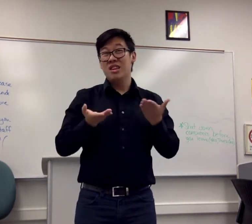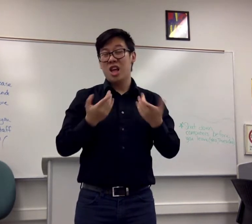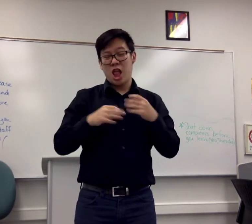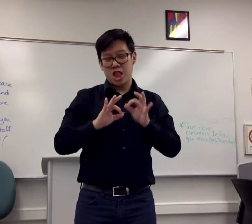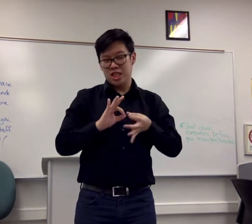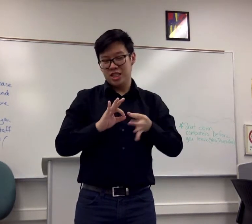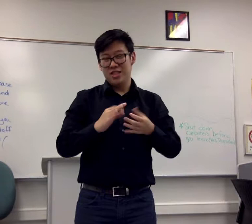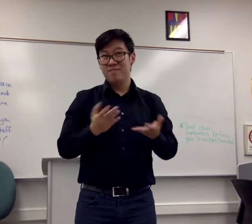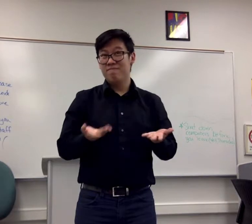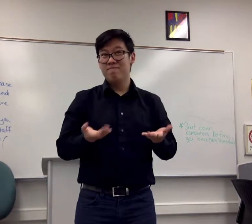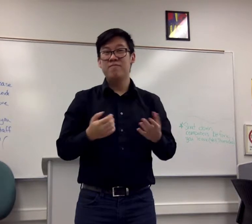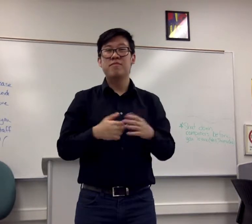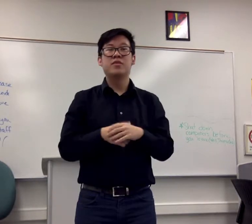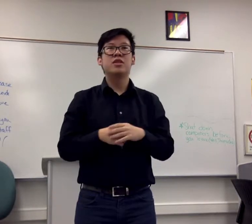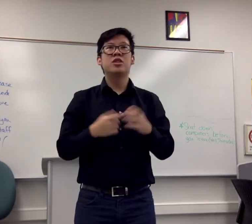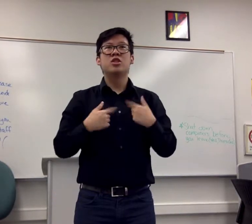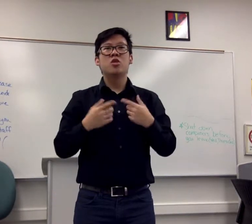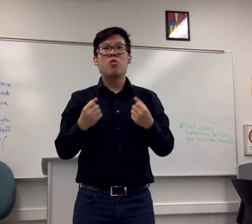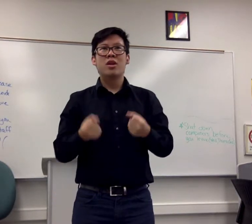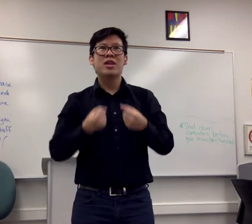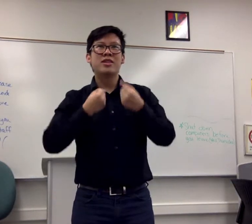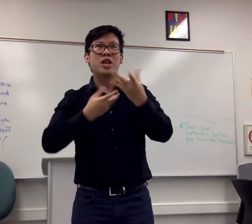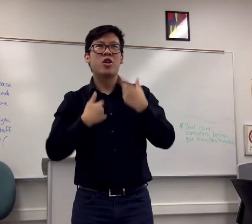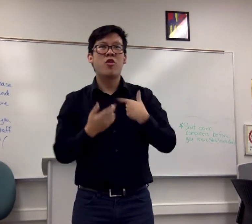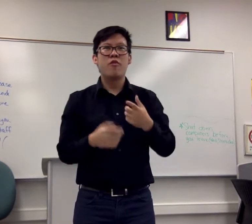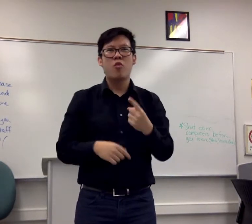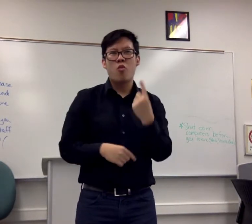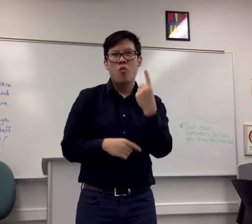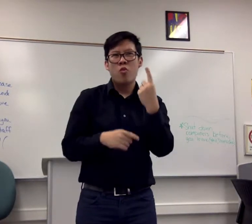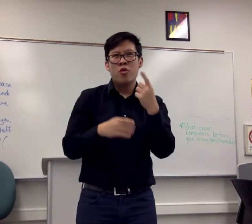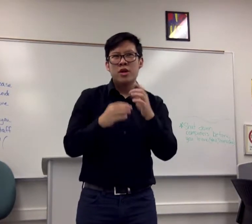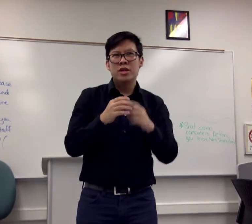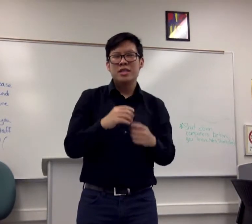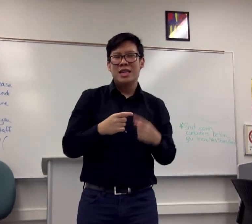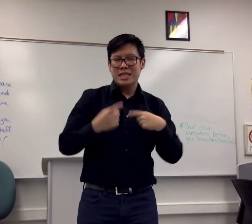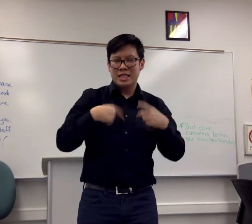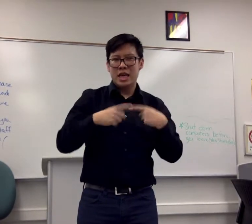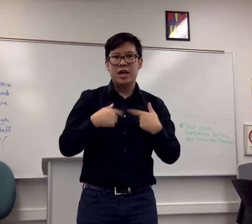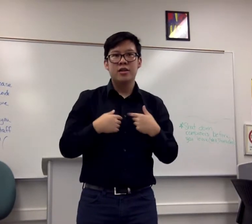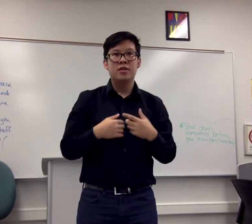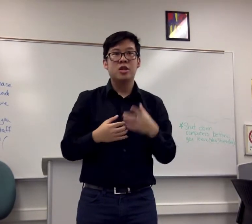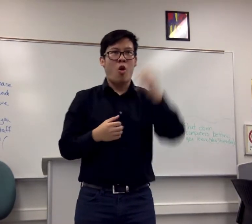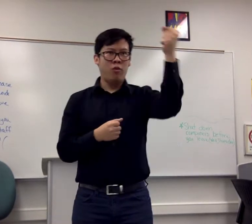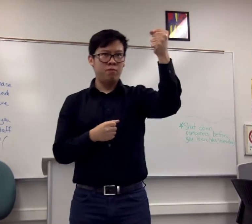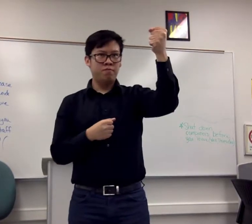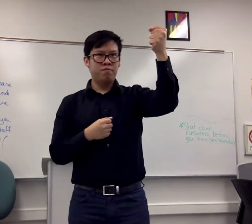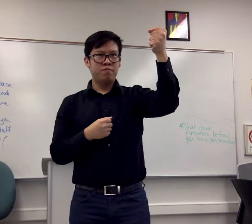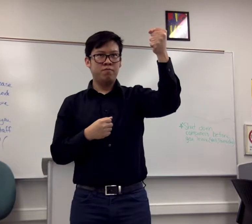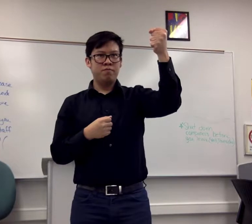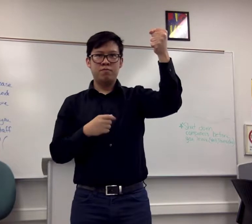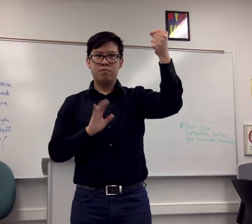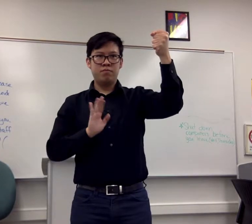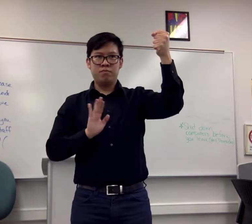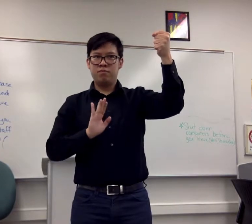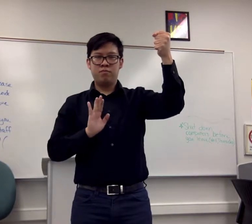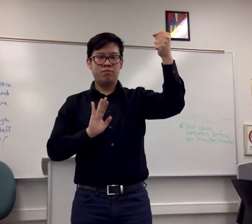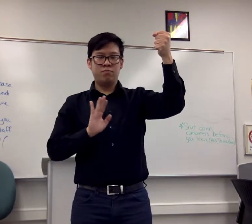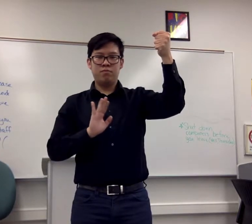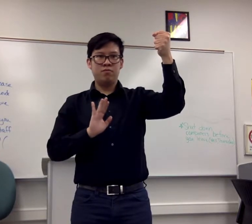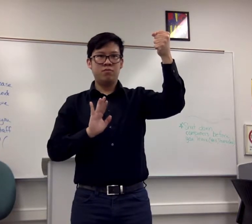in there with just one word or one sign, don't. Hold back, right? It's like, you know,